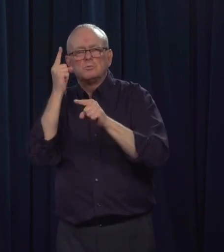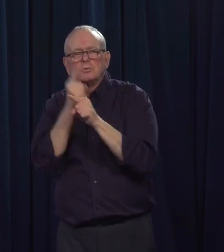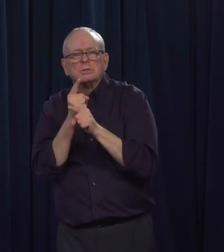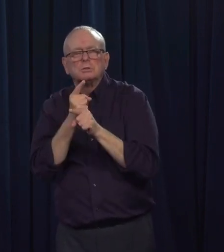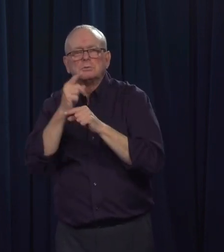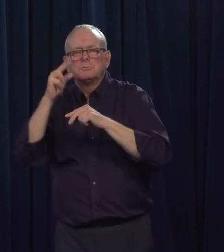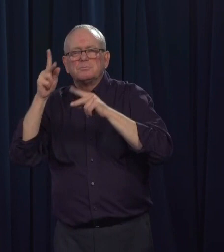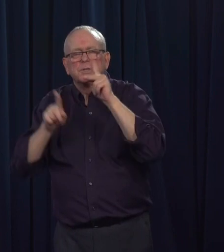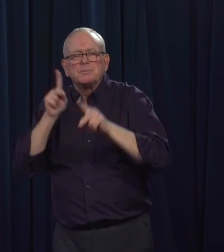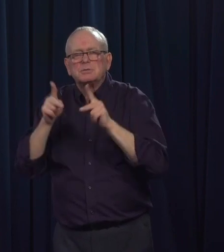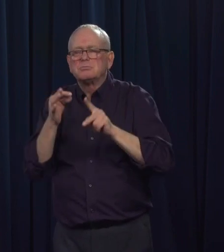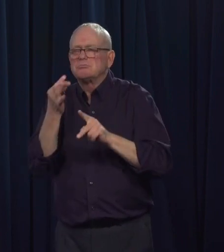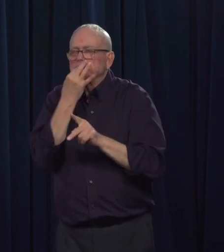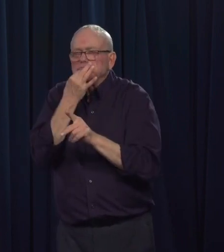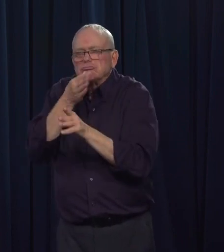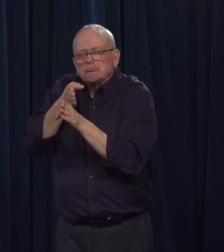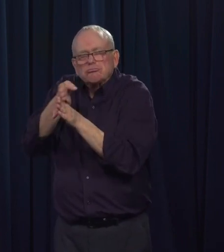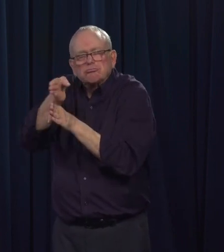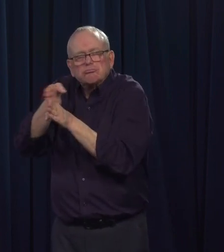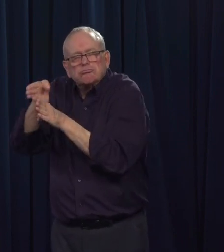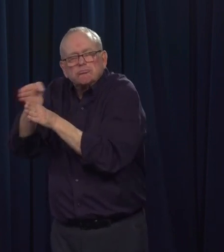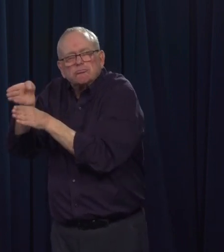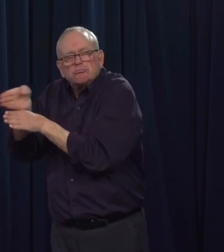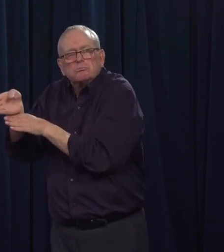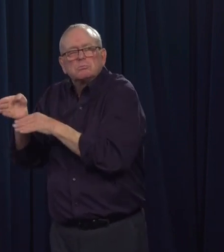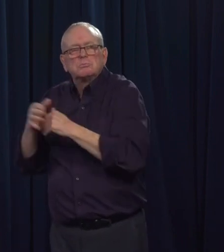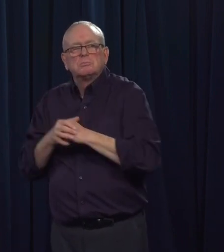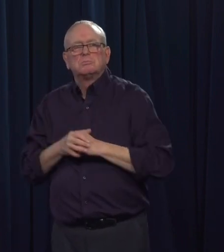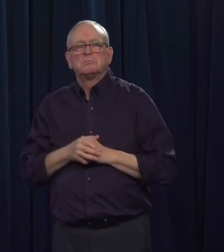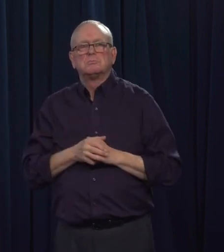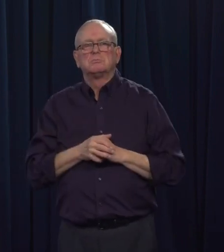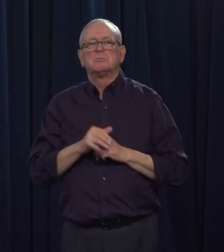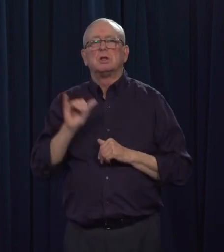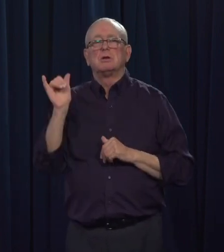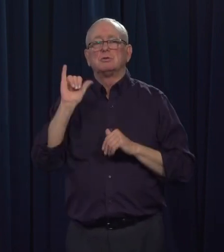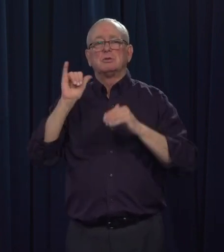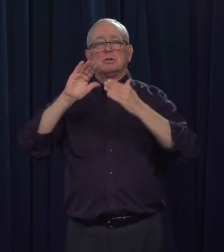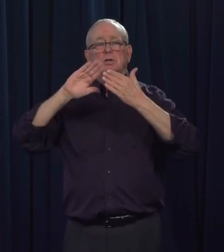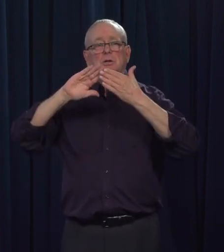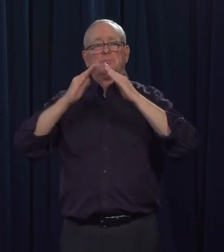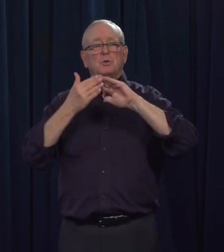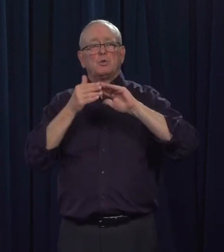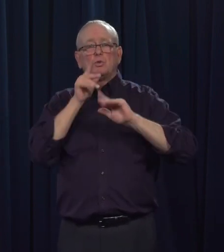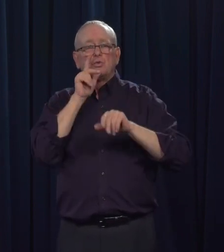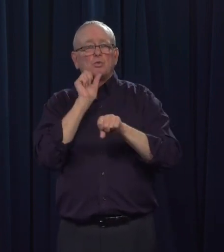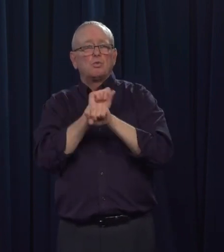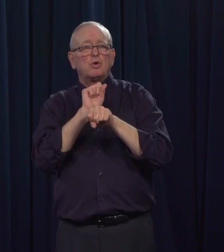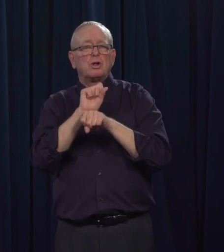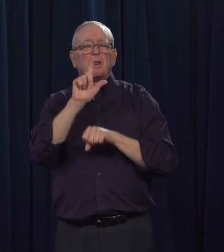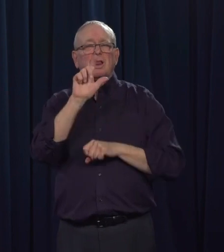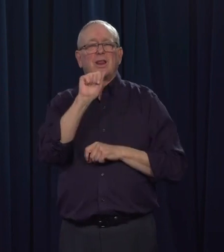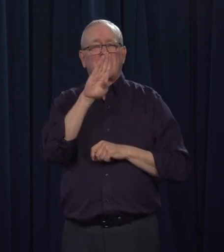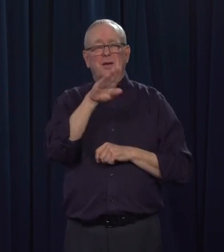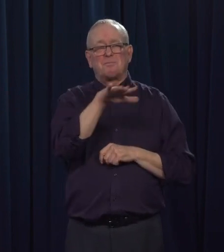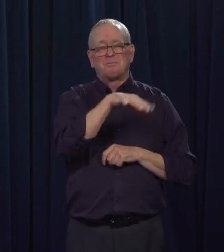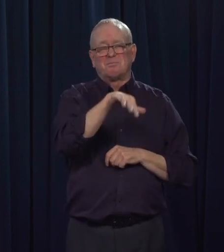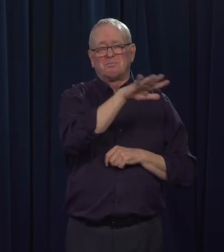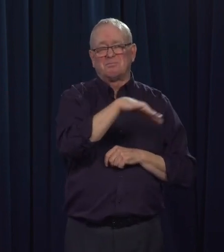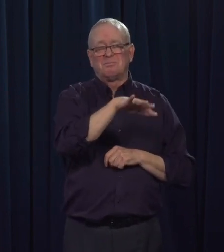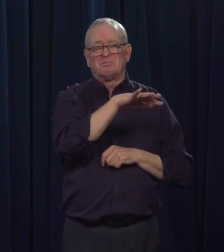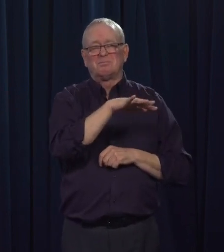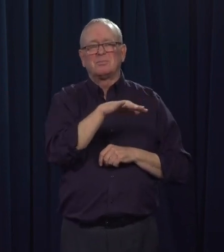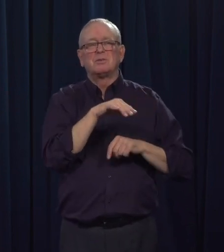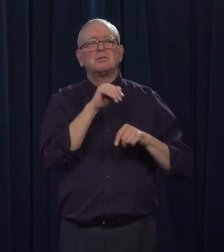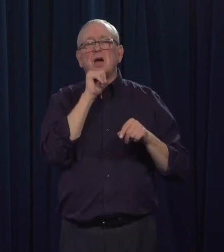there. I think we also have a community of people who work in laboratories outside of Alberta Health Services who've